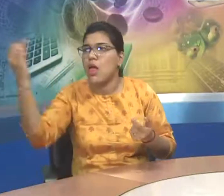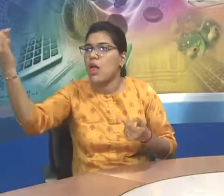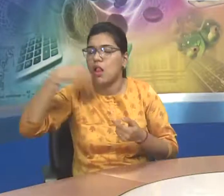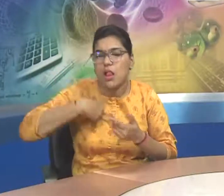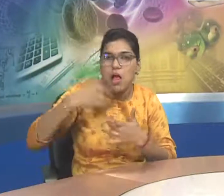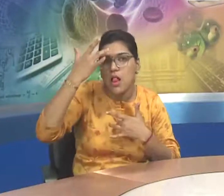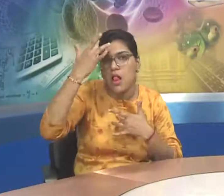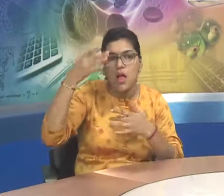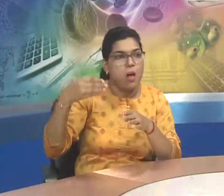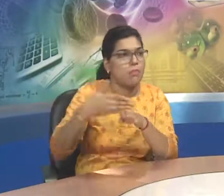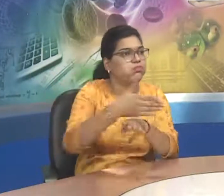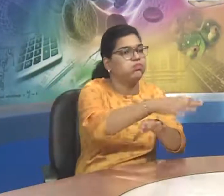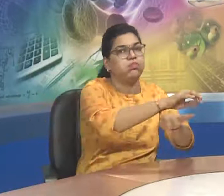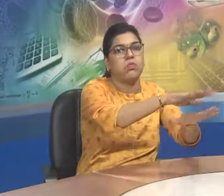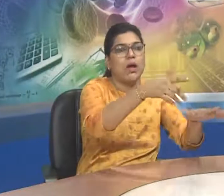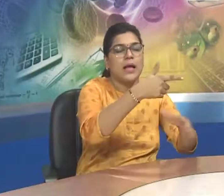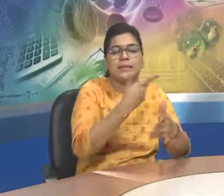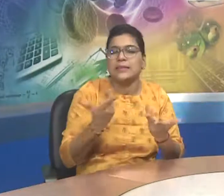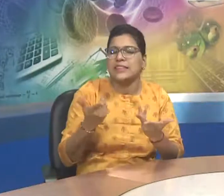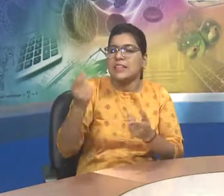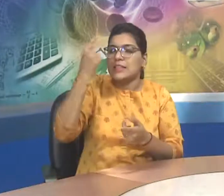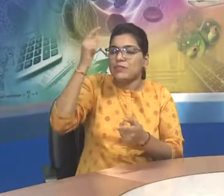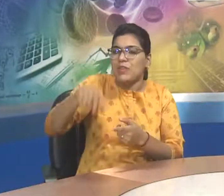infection rates worldwide.